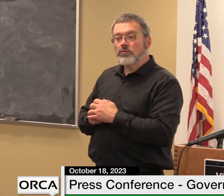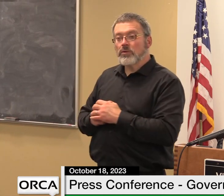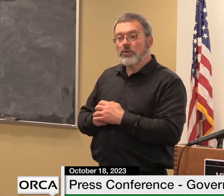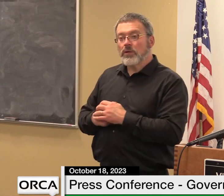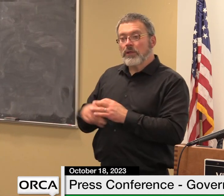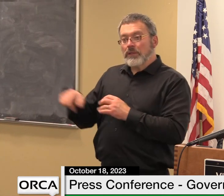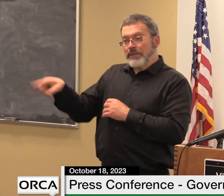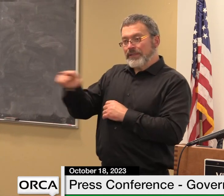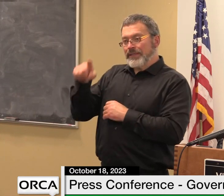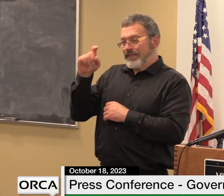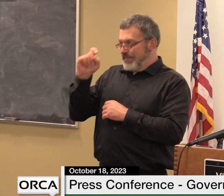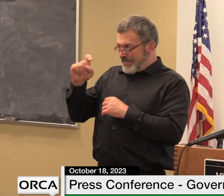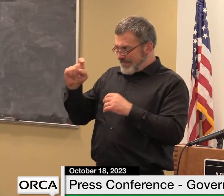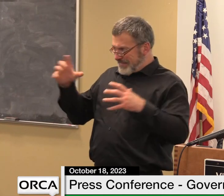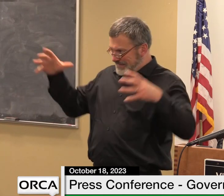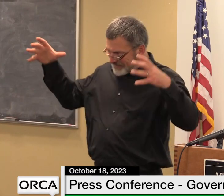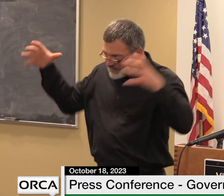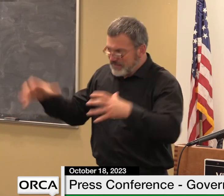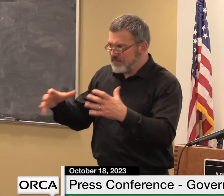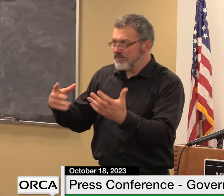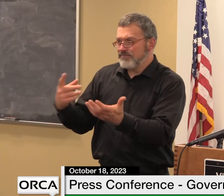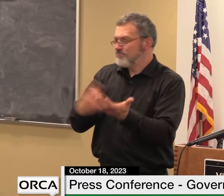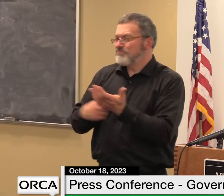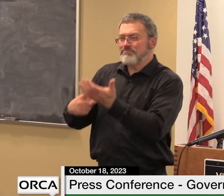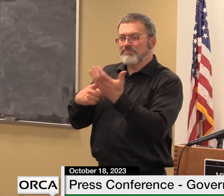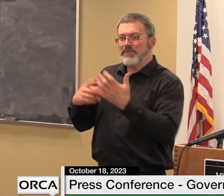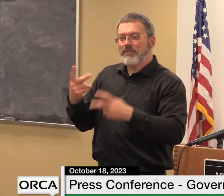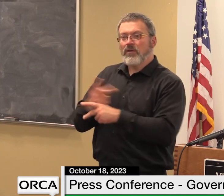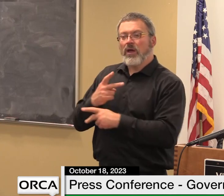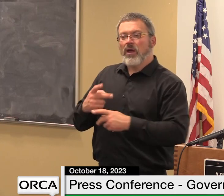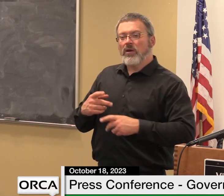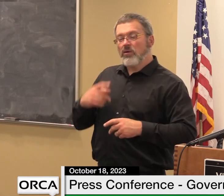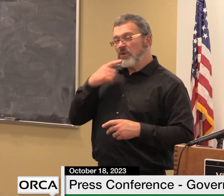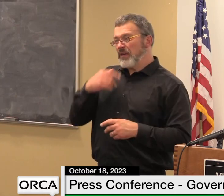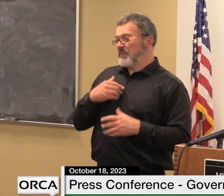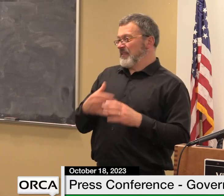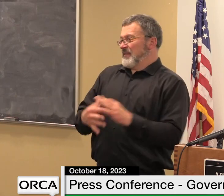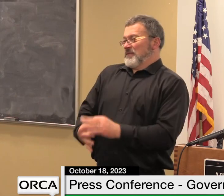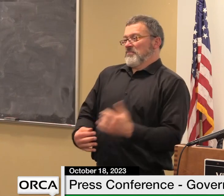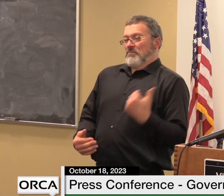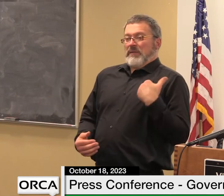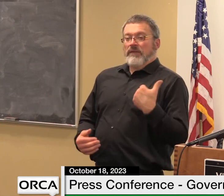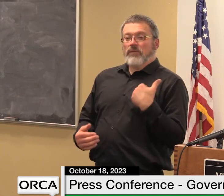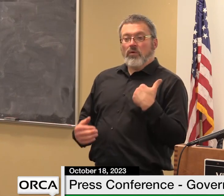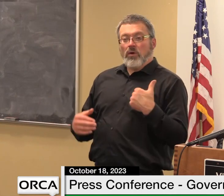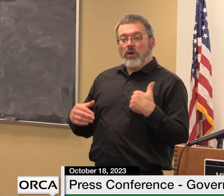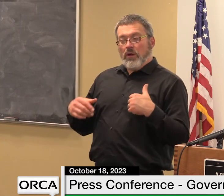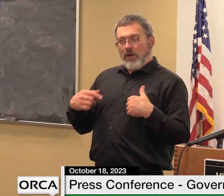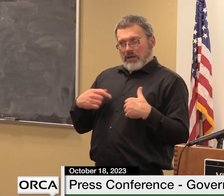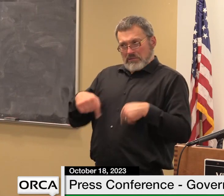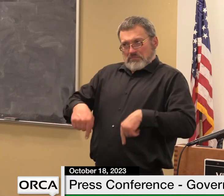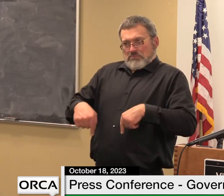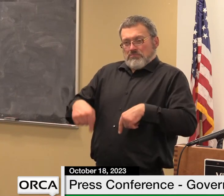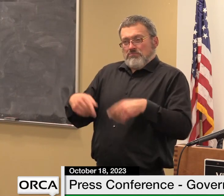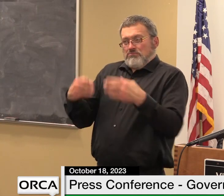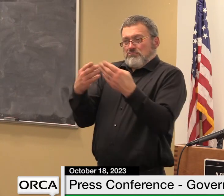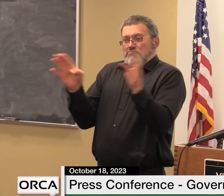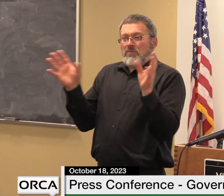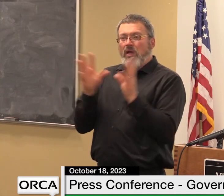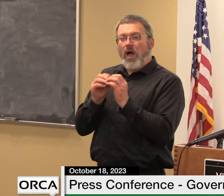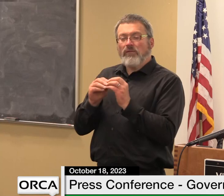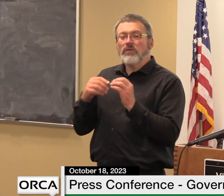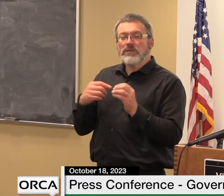together and figure this out. I've said before, I think I said it in one of these press briefings, if I were the